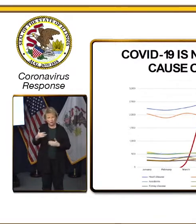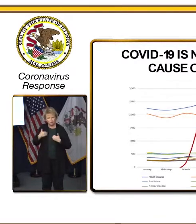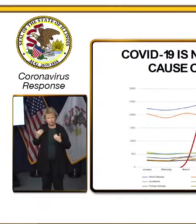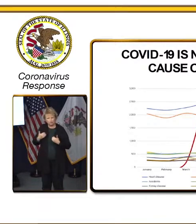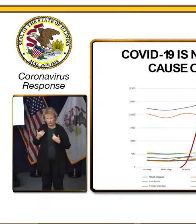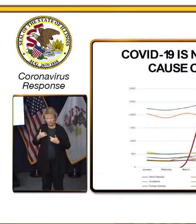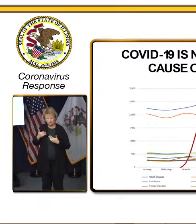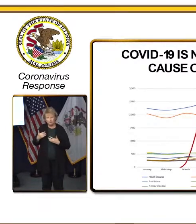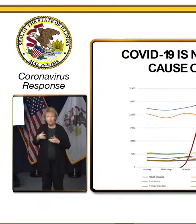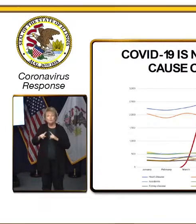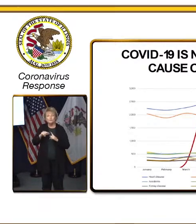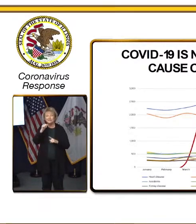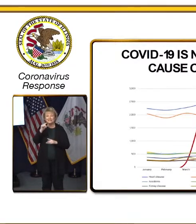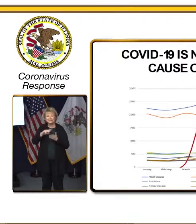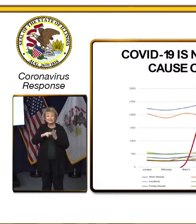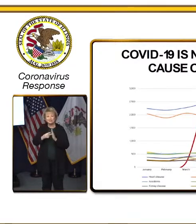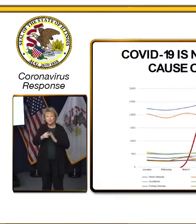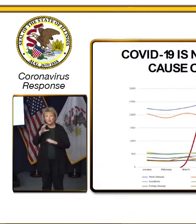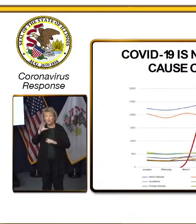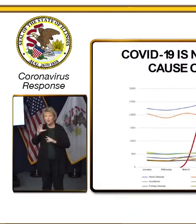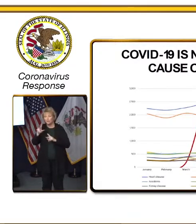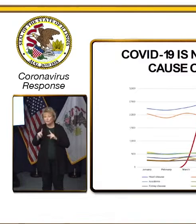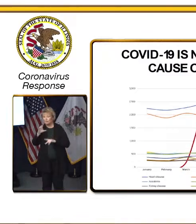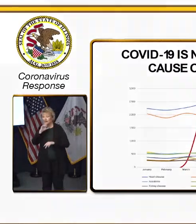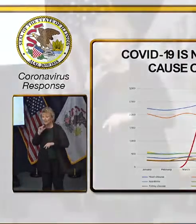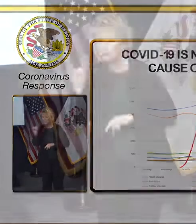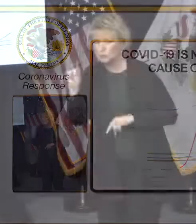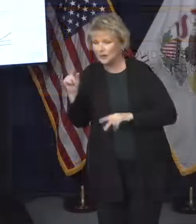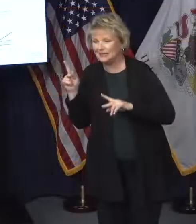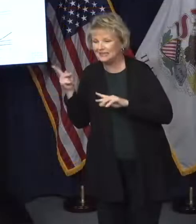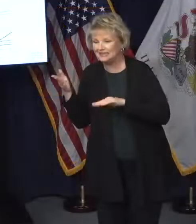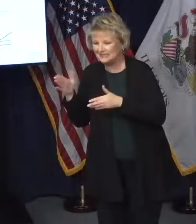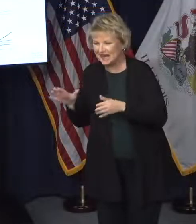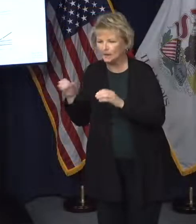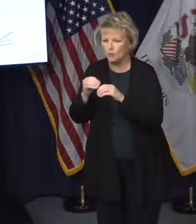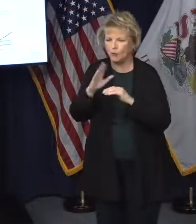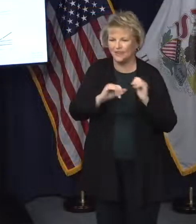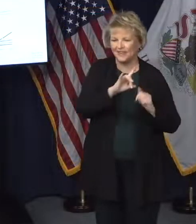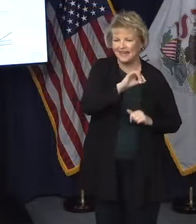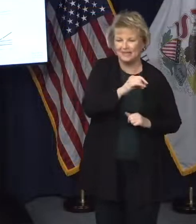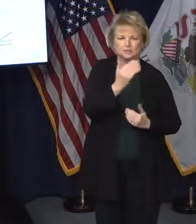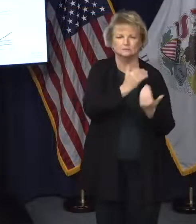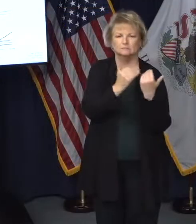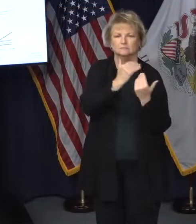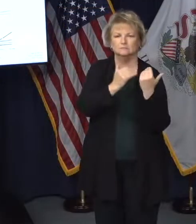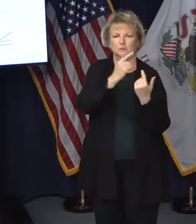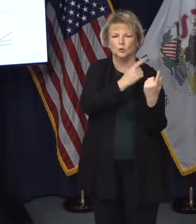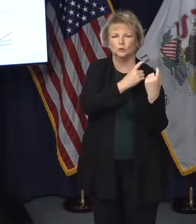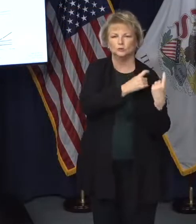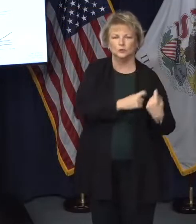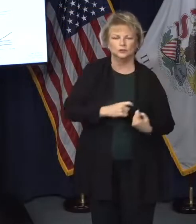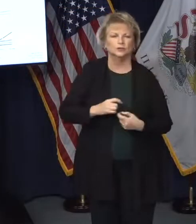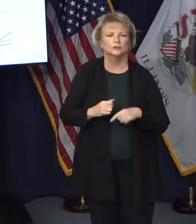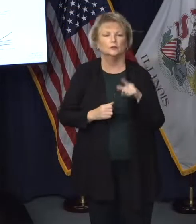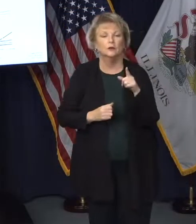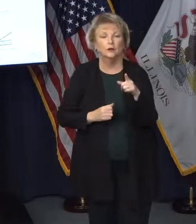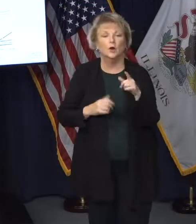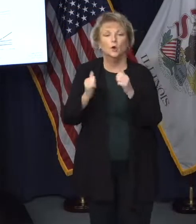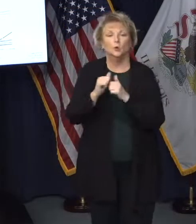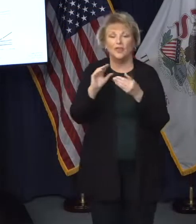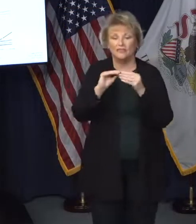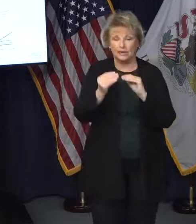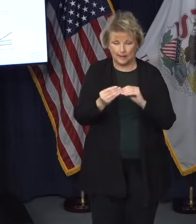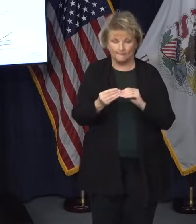it's not that 20s make up more than 80s or anything like that, no. Dr. Zike, could you? Dr. Zike, with the hospitalization